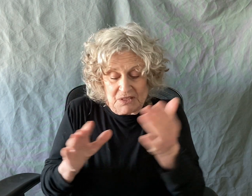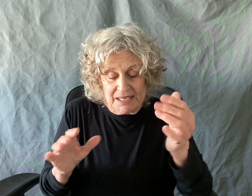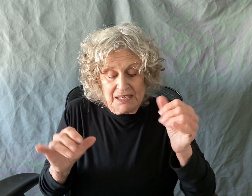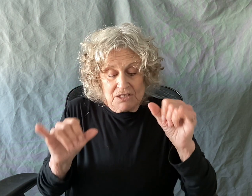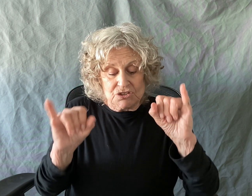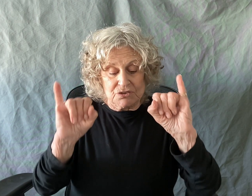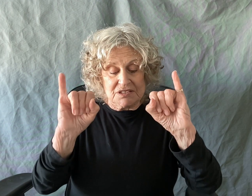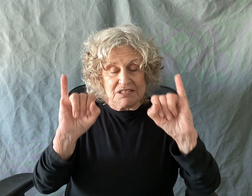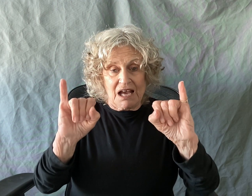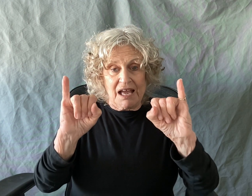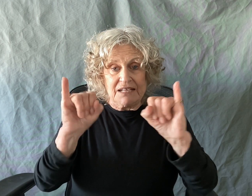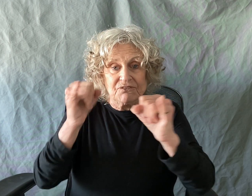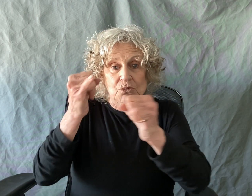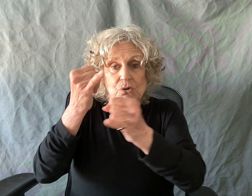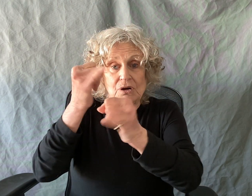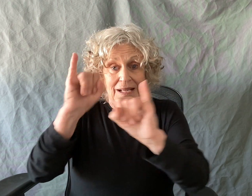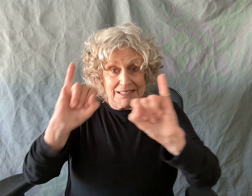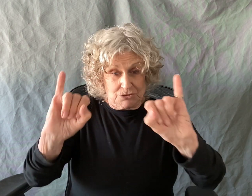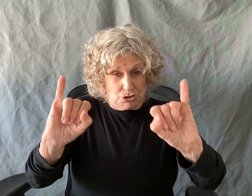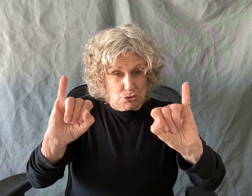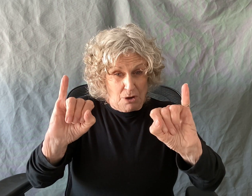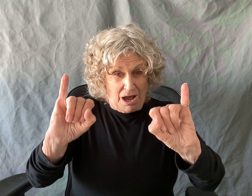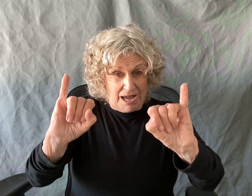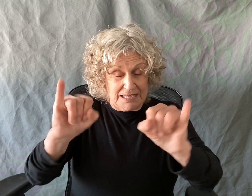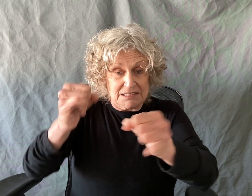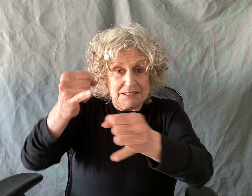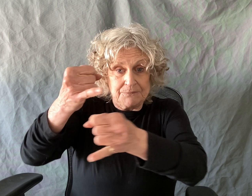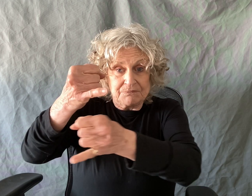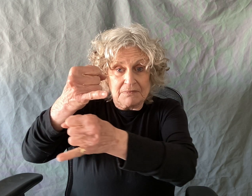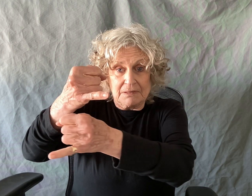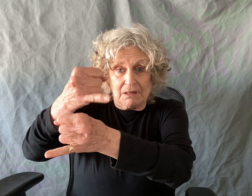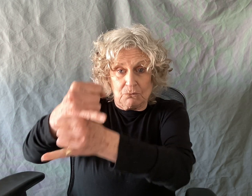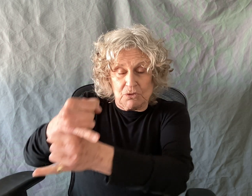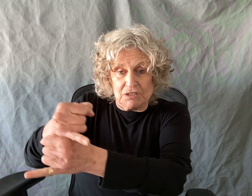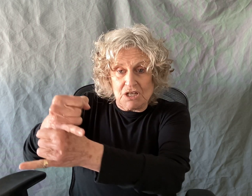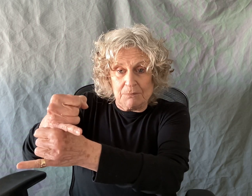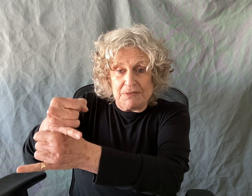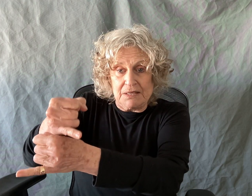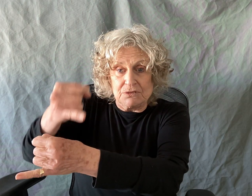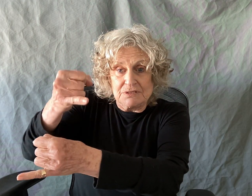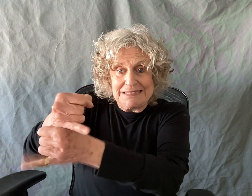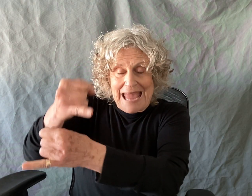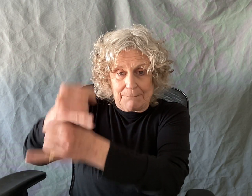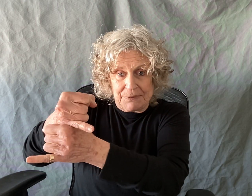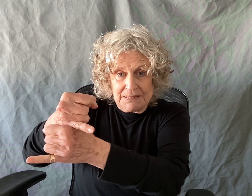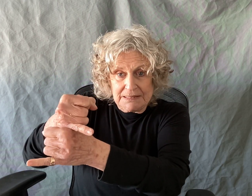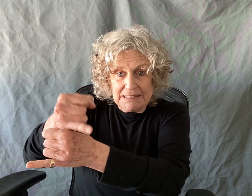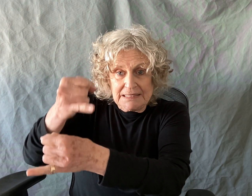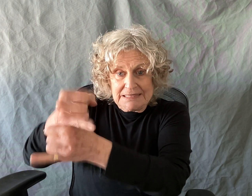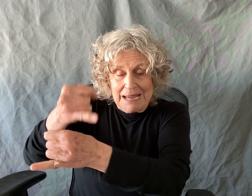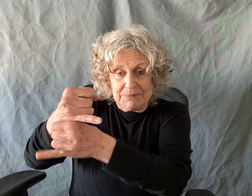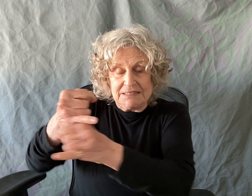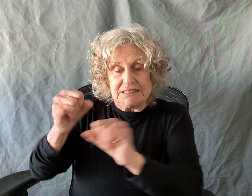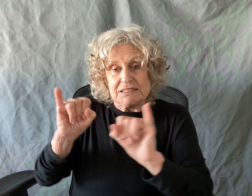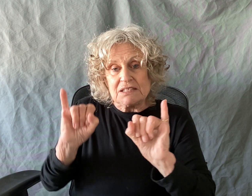Okay, so the sign for two eyes, one on top of the other, tap. It's the sign